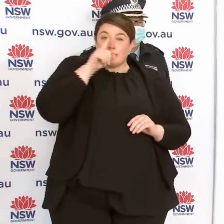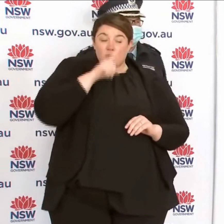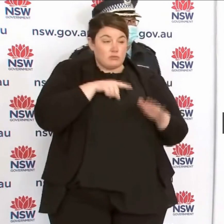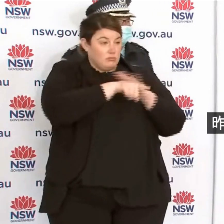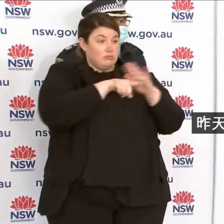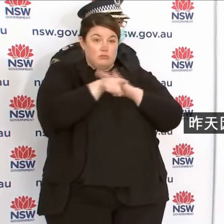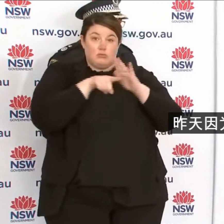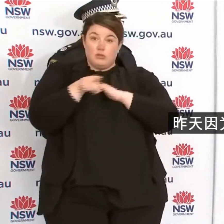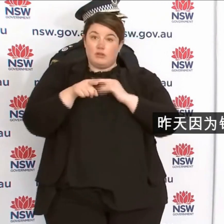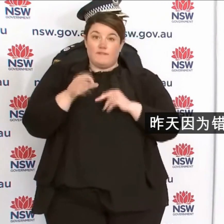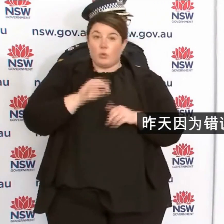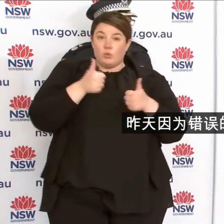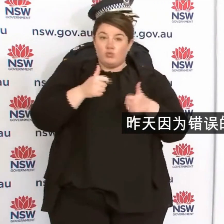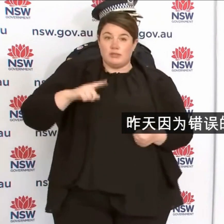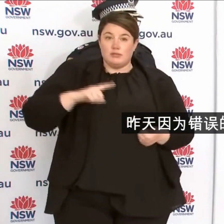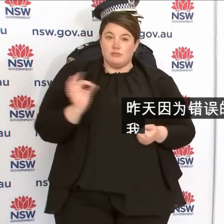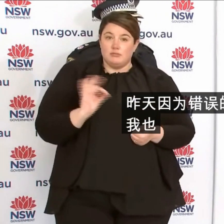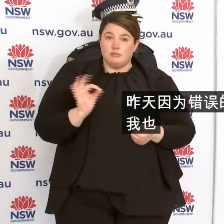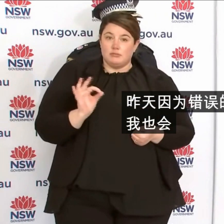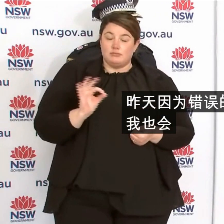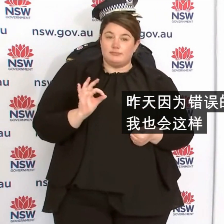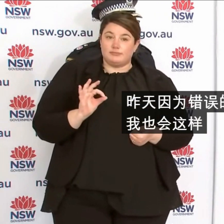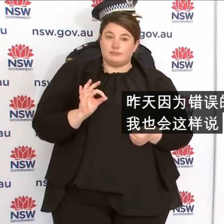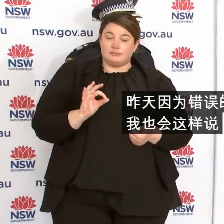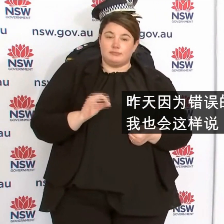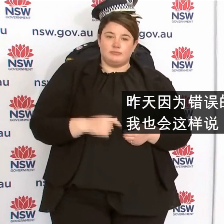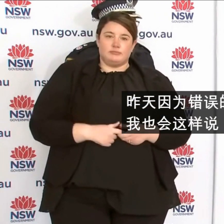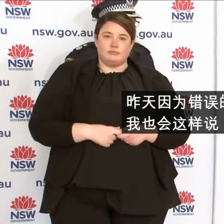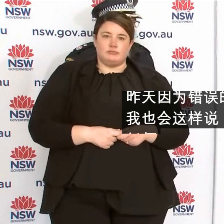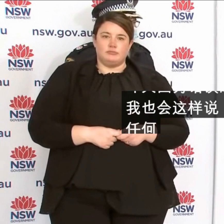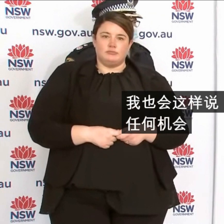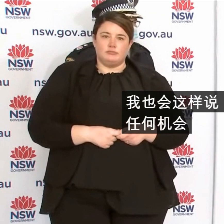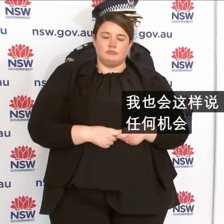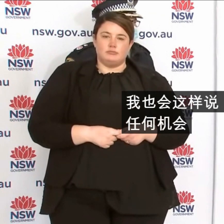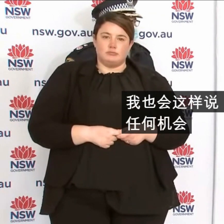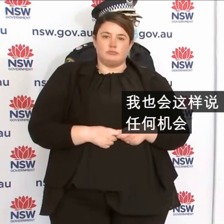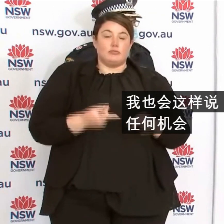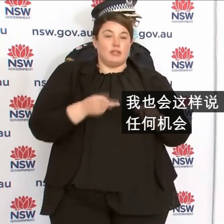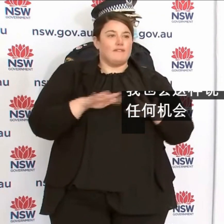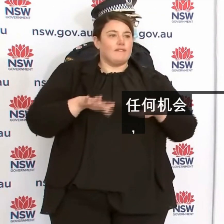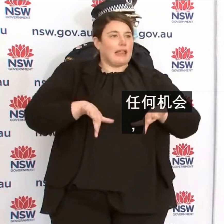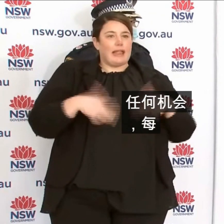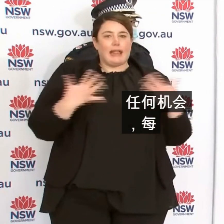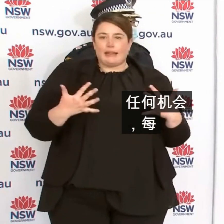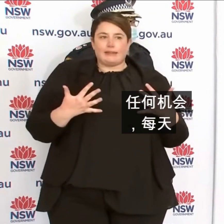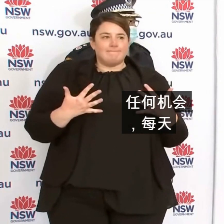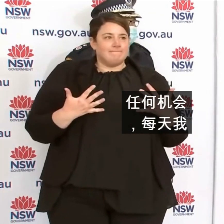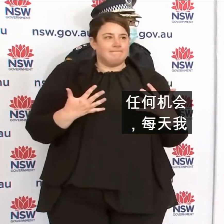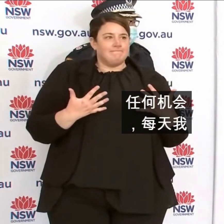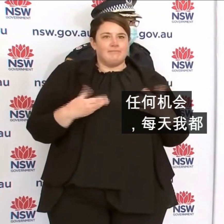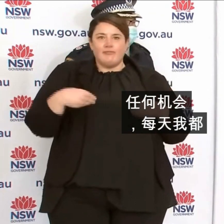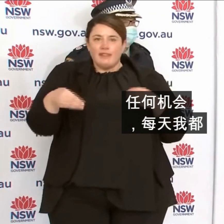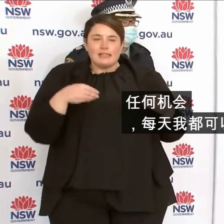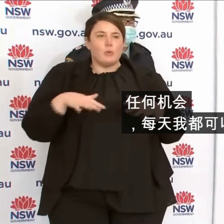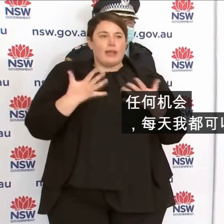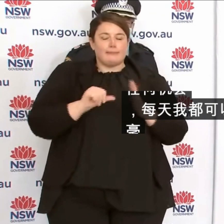about for the wrong reasons yesterday. However, I will also say this, that if there are any opportunities, and every day, can